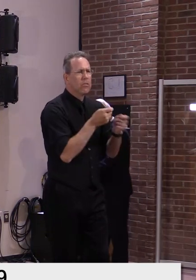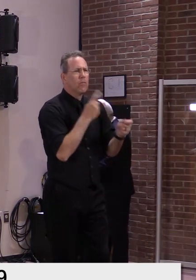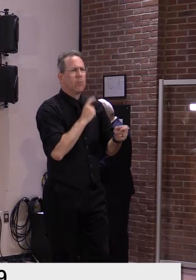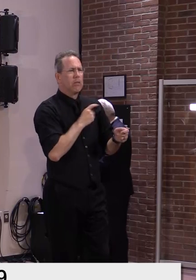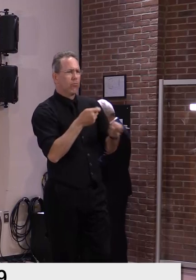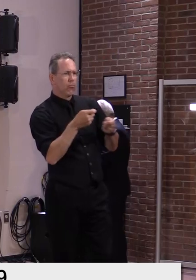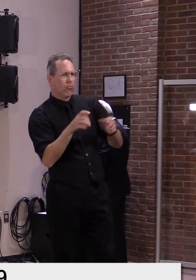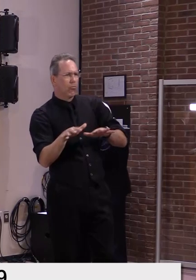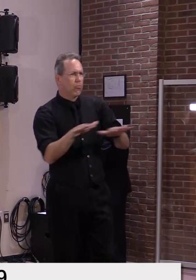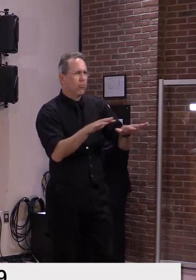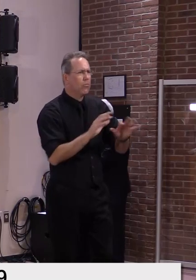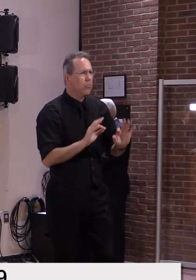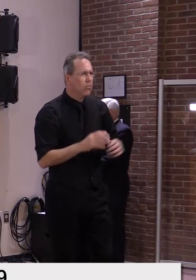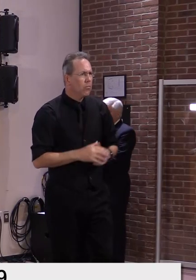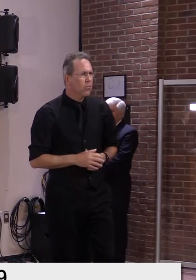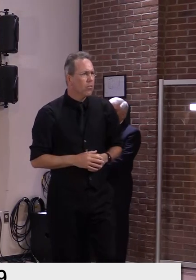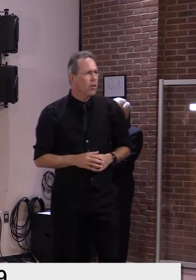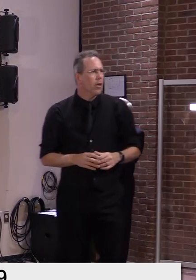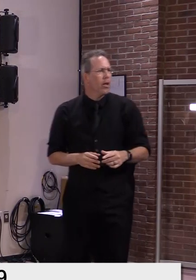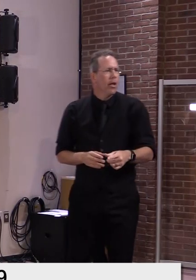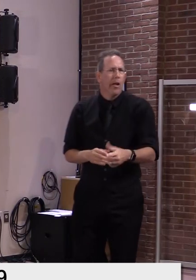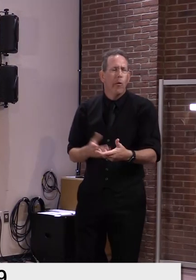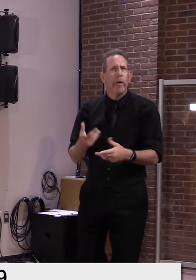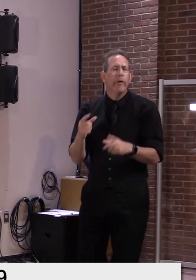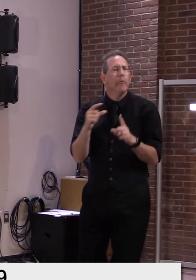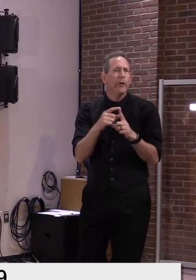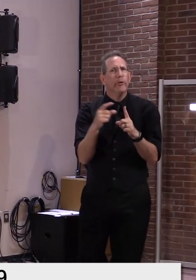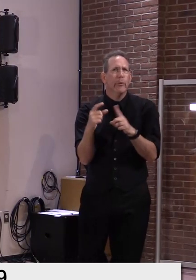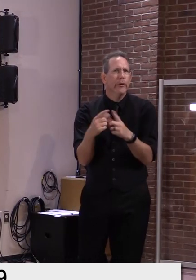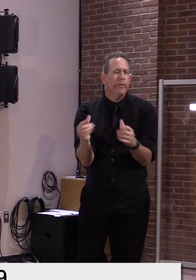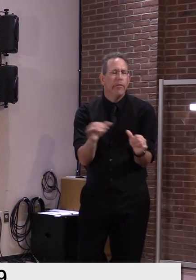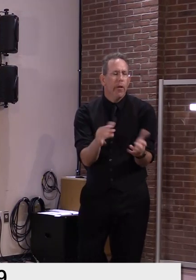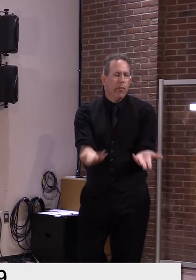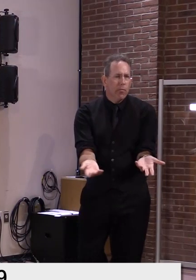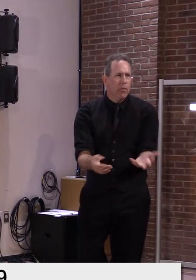Well, semantics. It's sort of like your gag order that isn't a gag order.